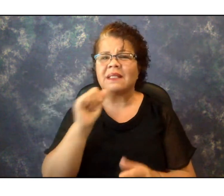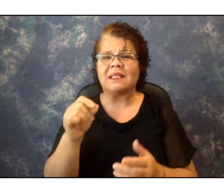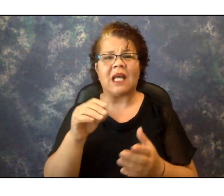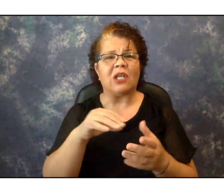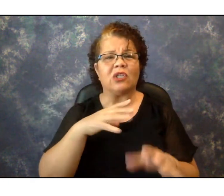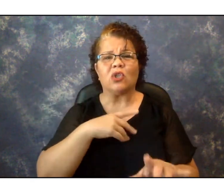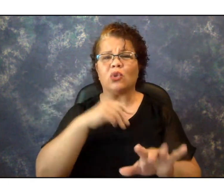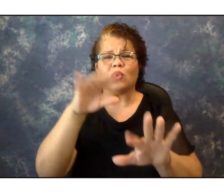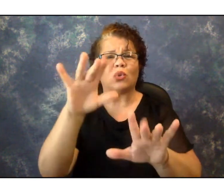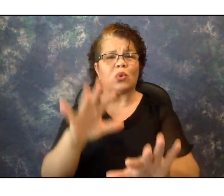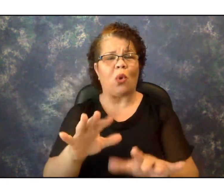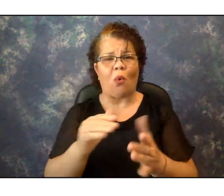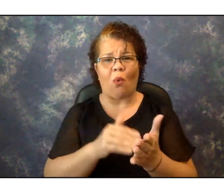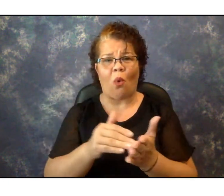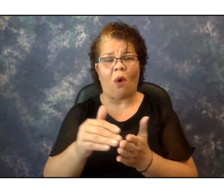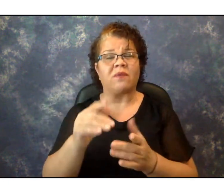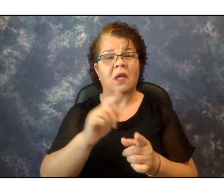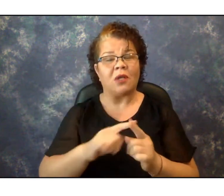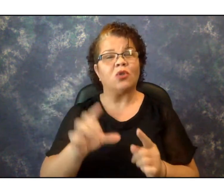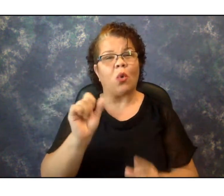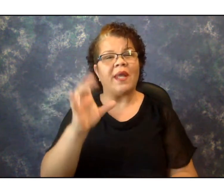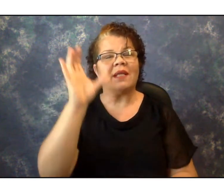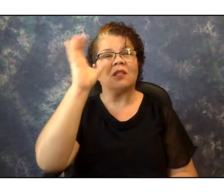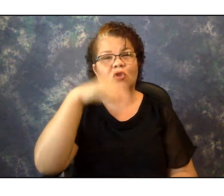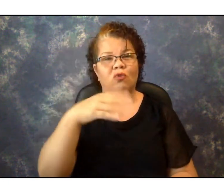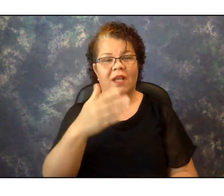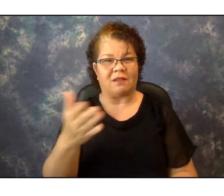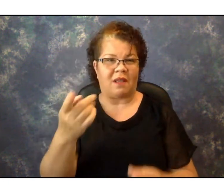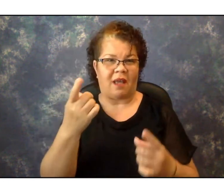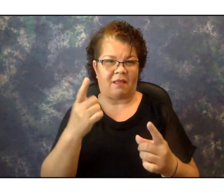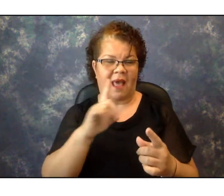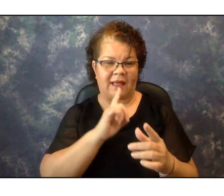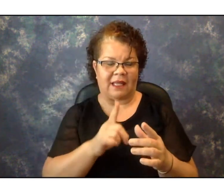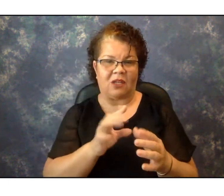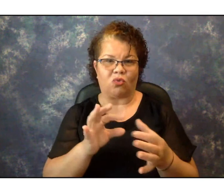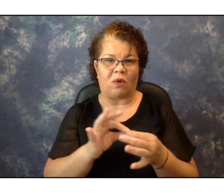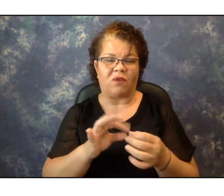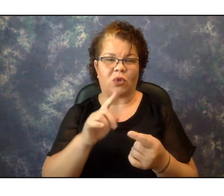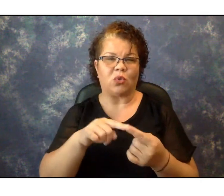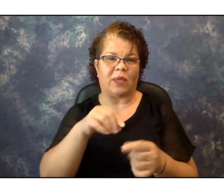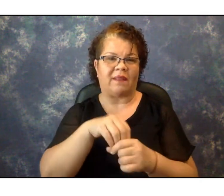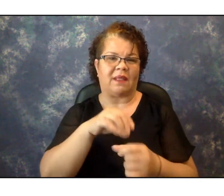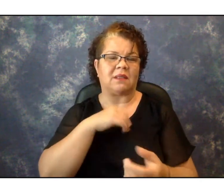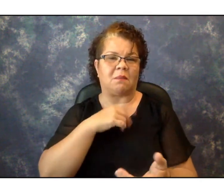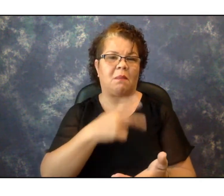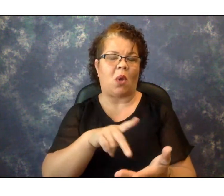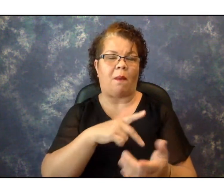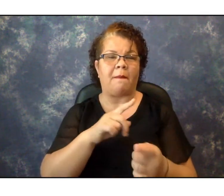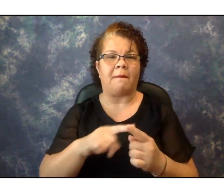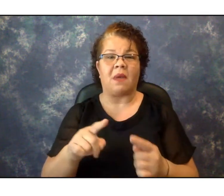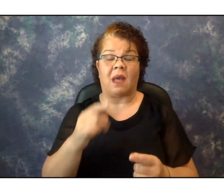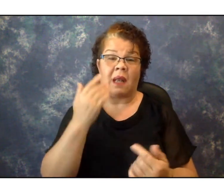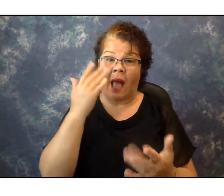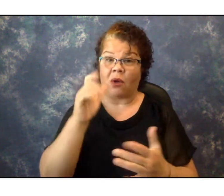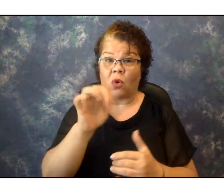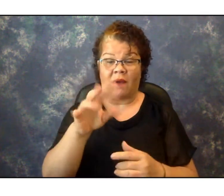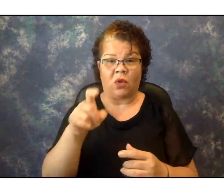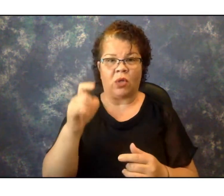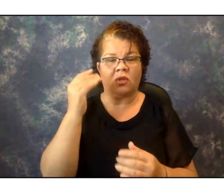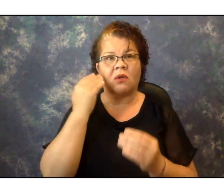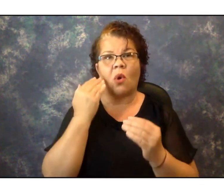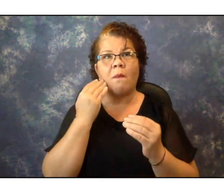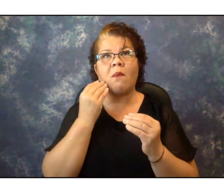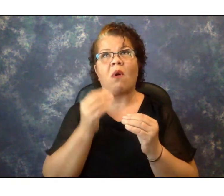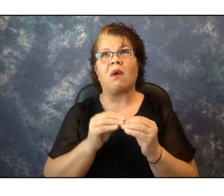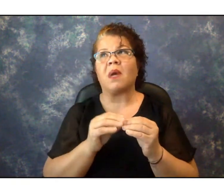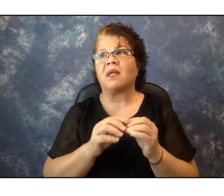hear referred to in the poem. I don't know if there's anything else you need to know. Um, yeah, it's near a place